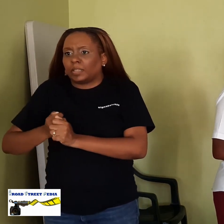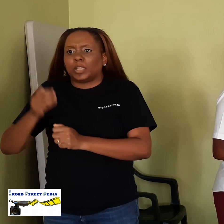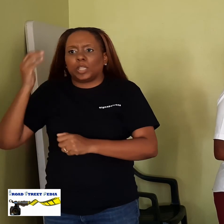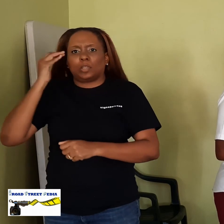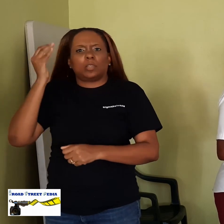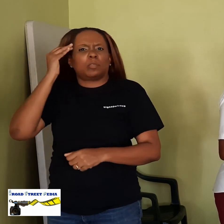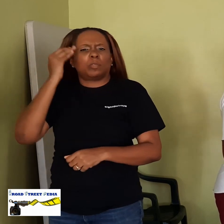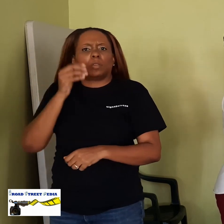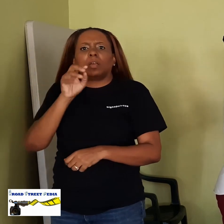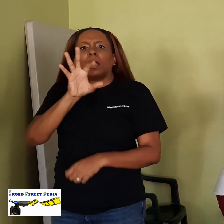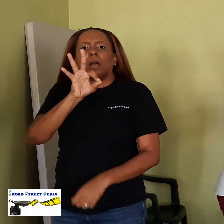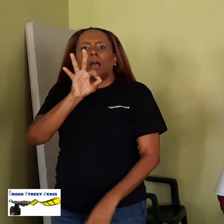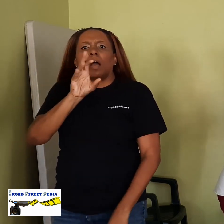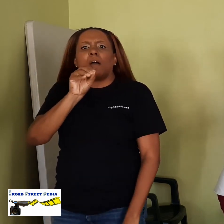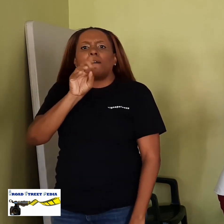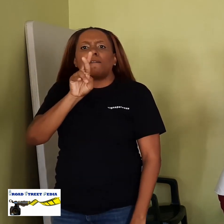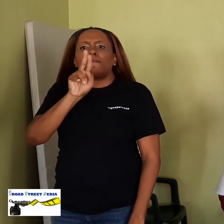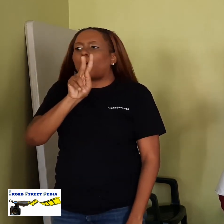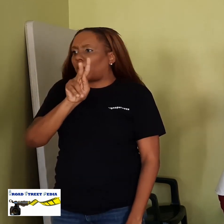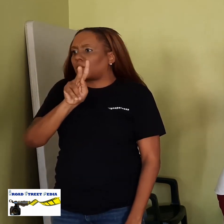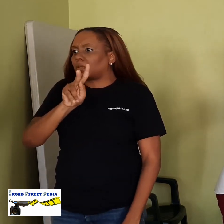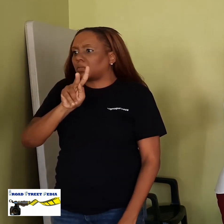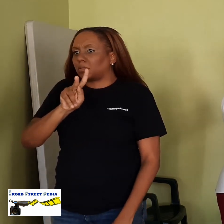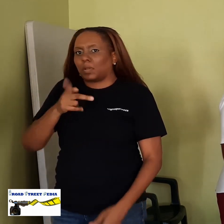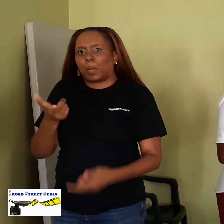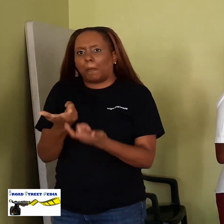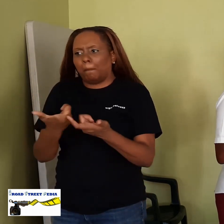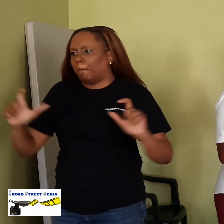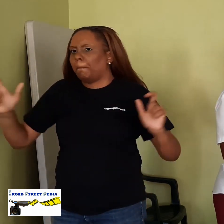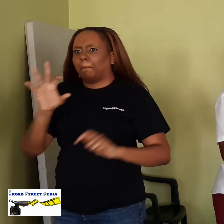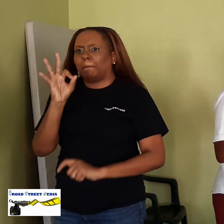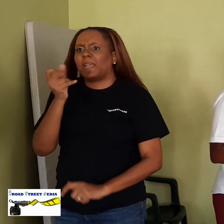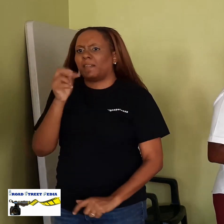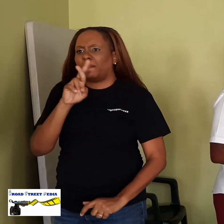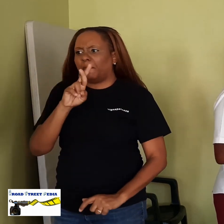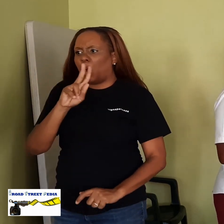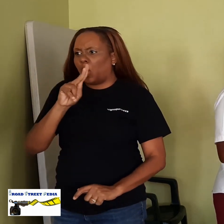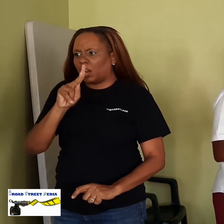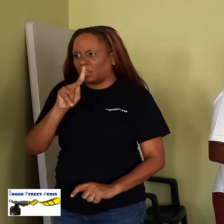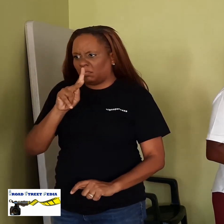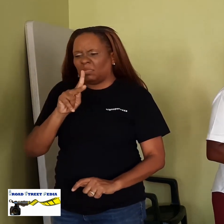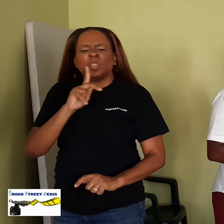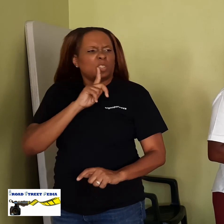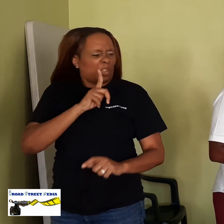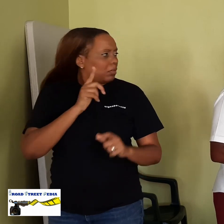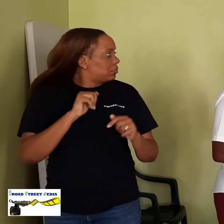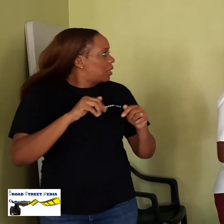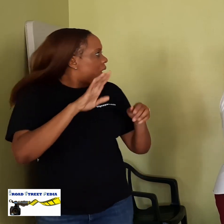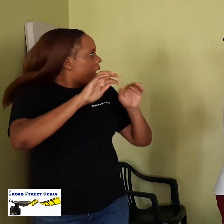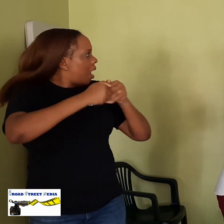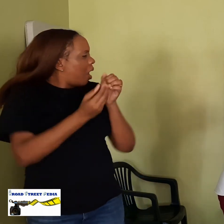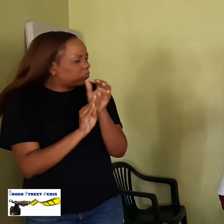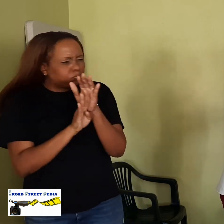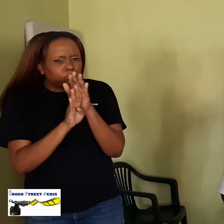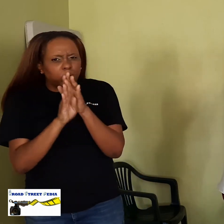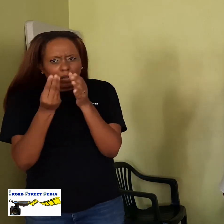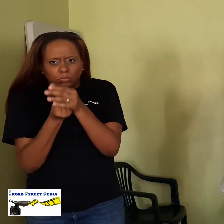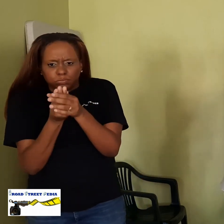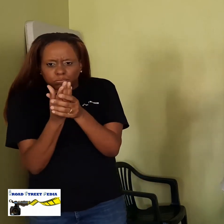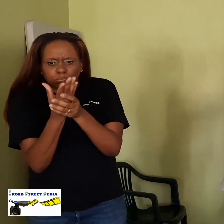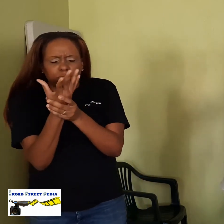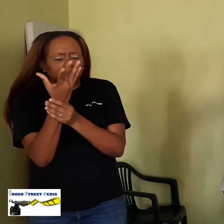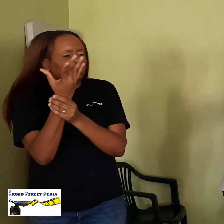forks. And the whole reason for knowing the characteristic and how your plant grows and develops into the ground is that